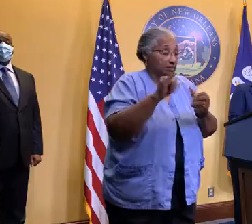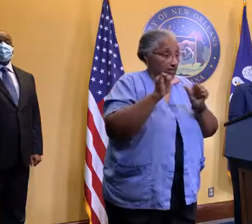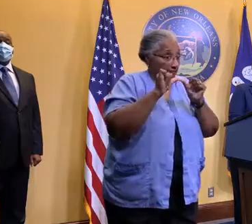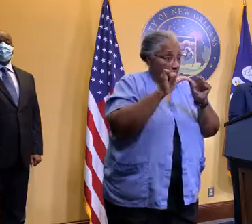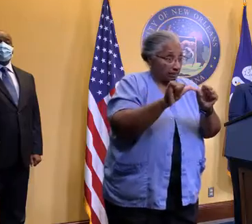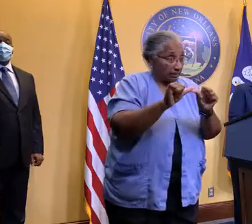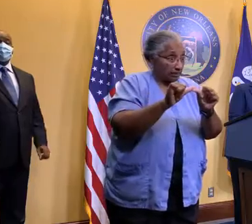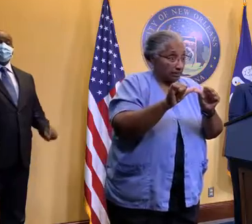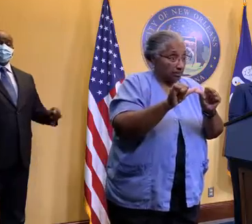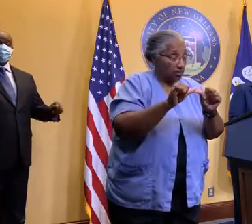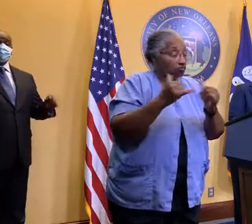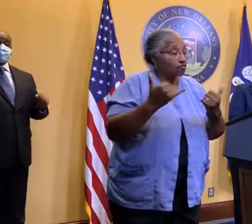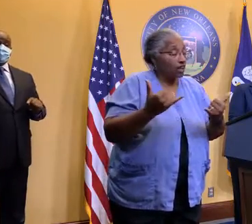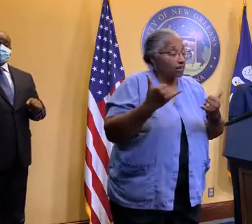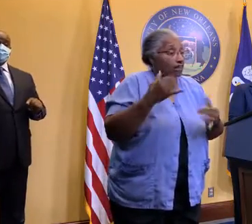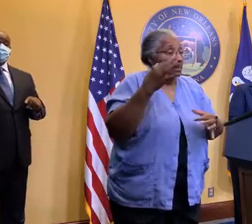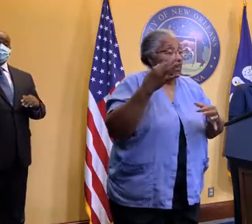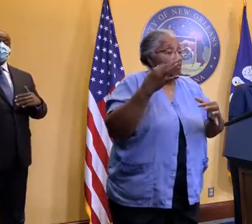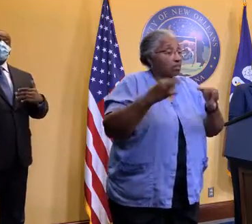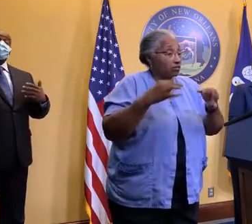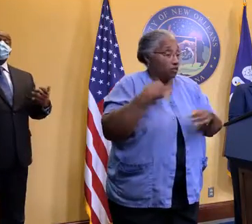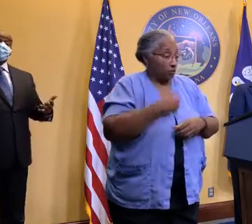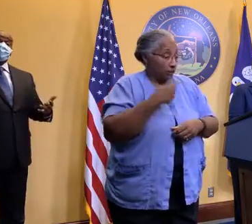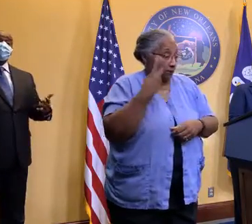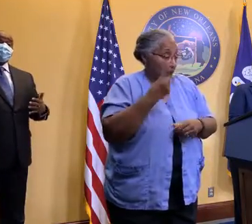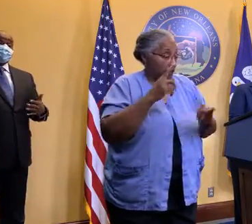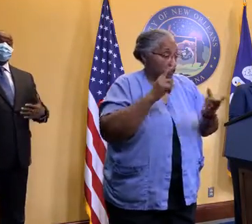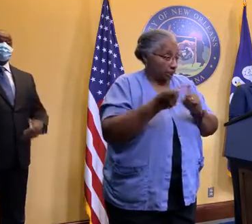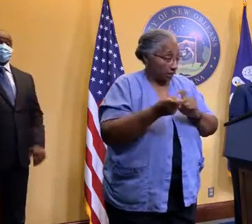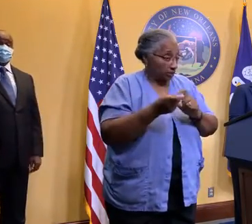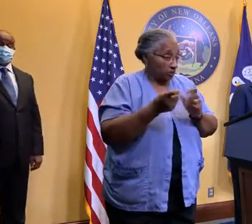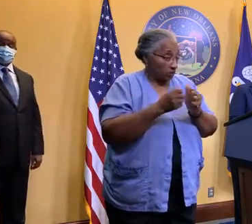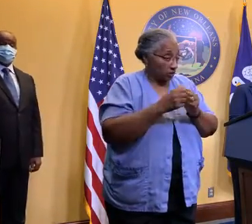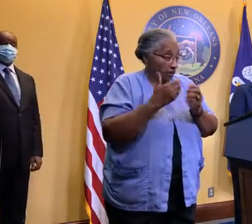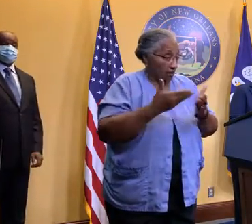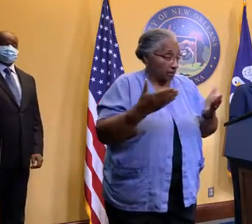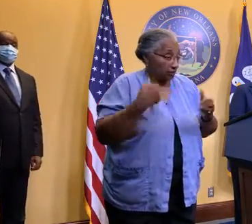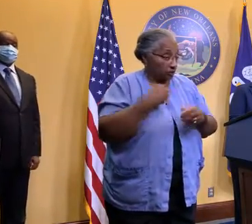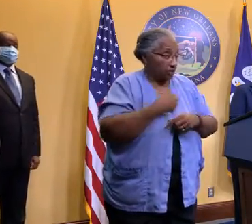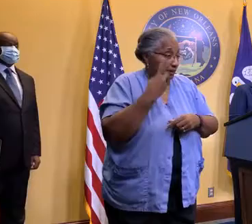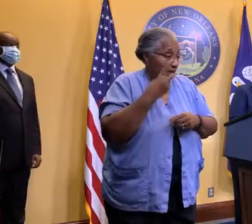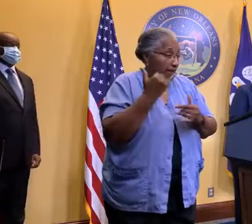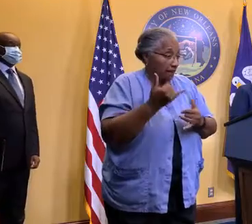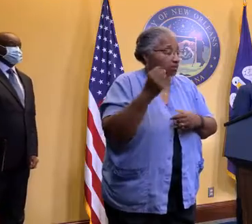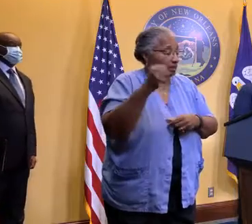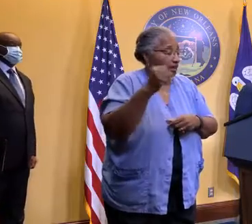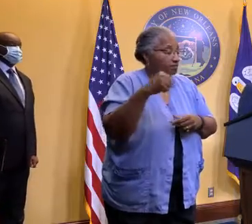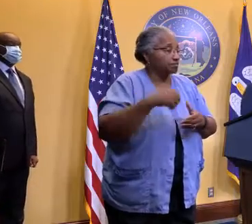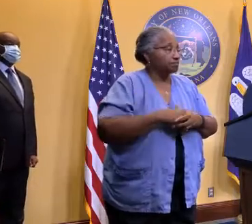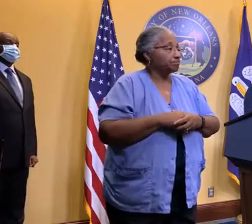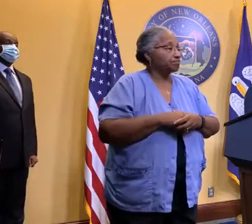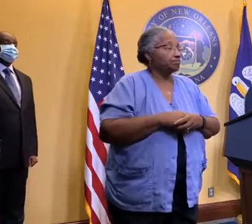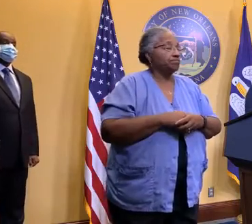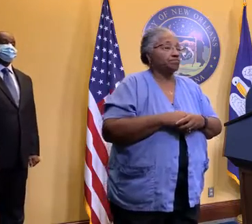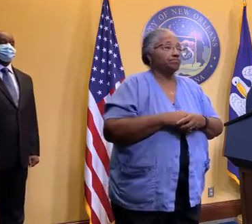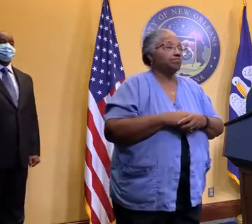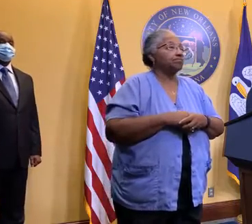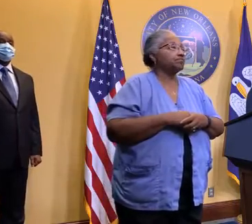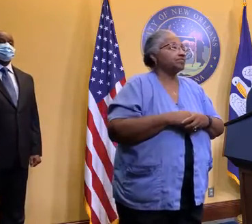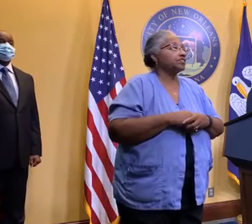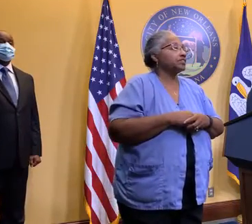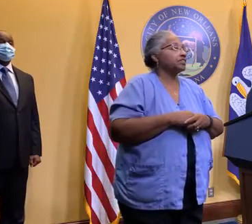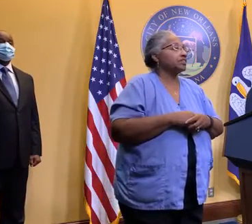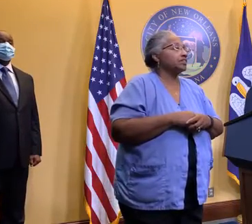Right now, unless we see some changes based on what we see, yes. Thank you. Last question, Fox 8.